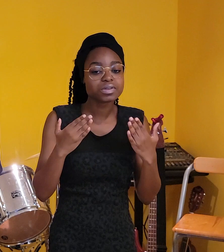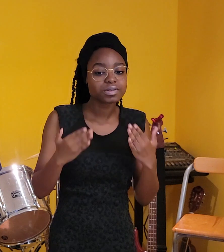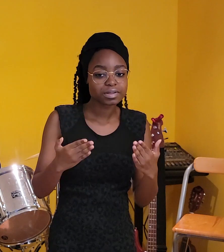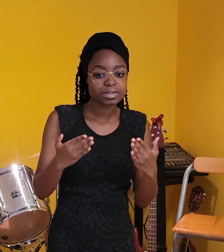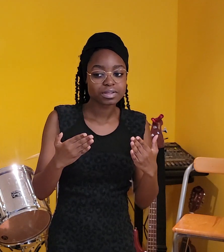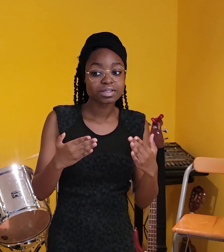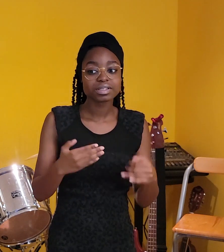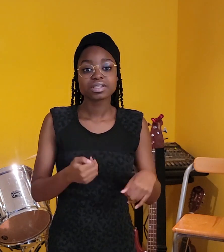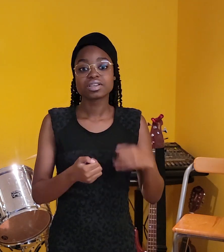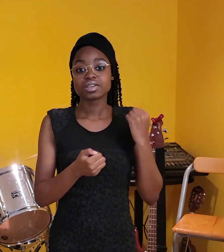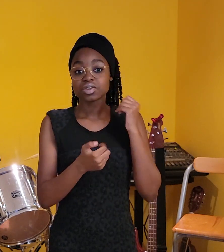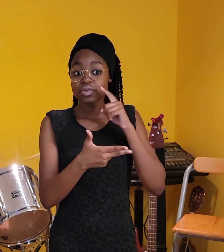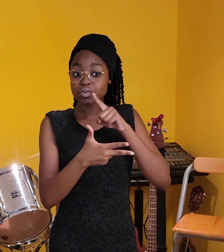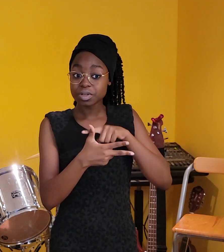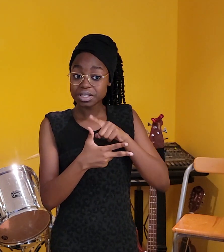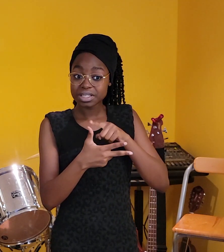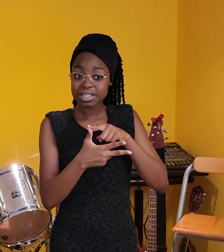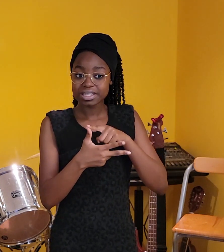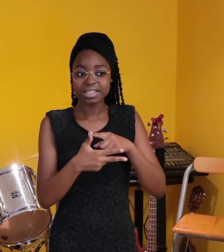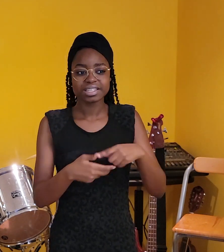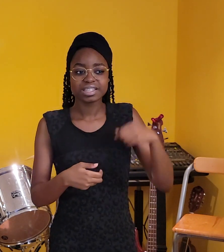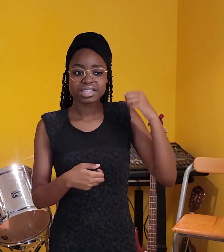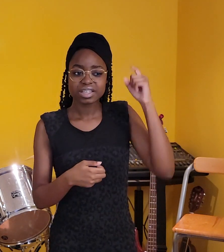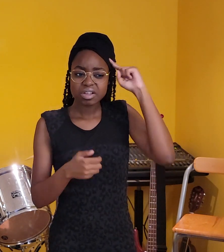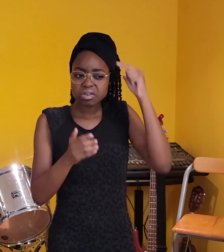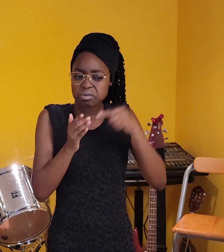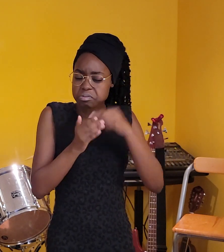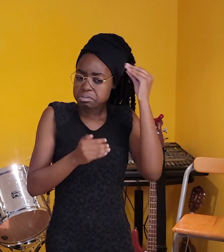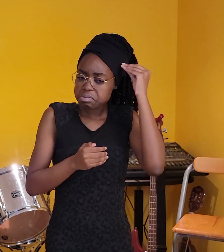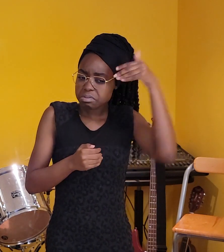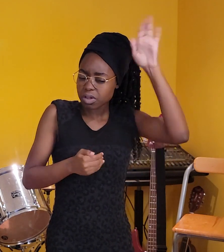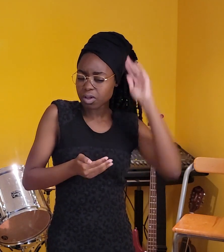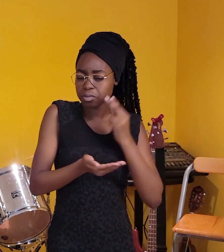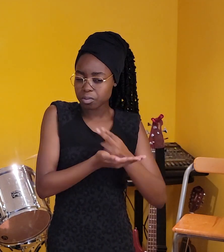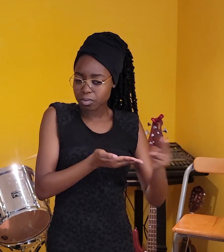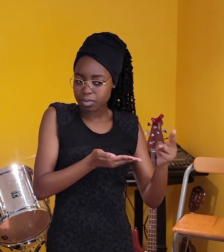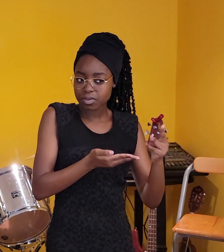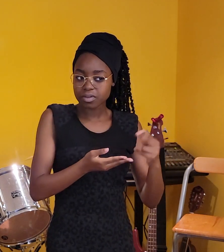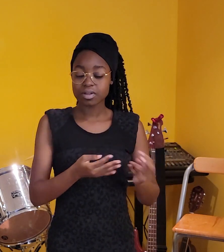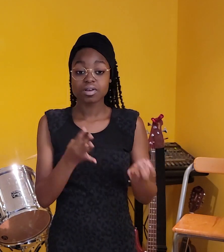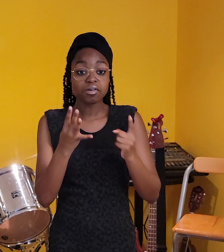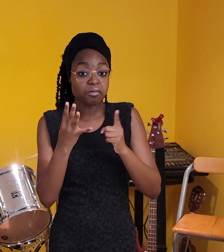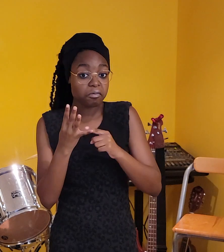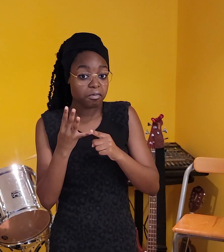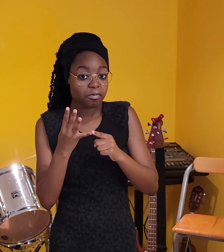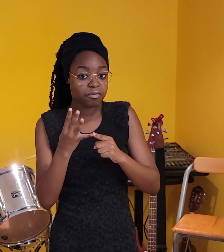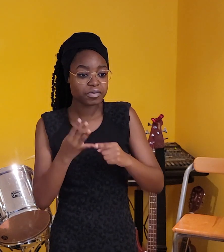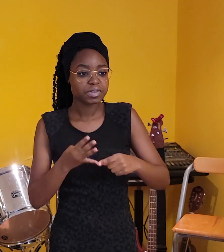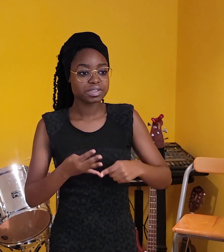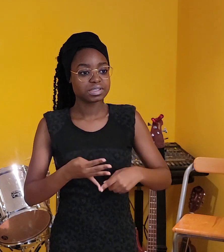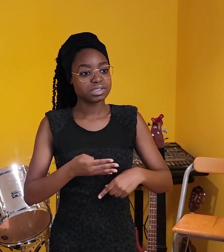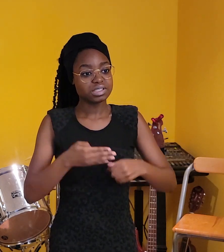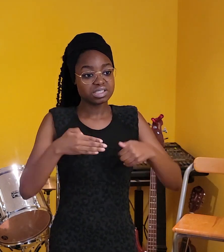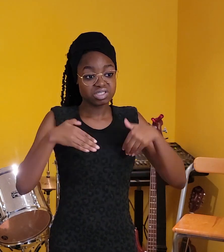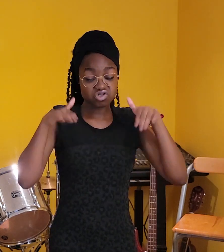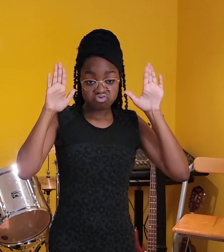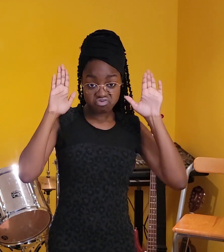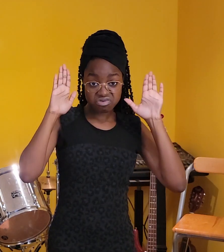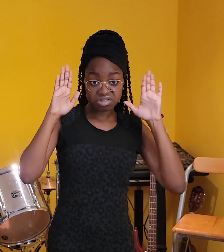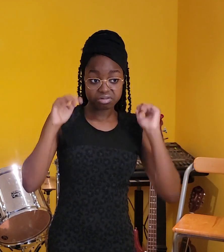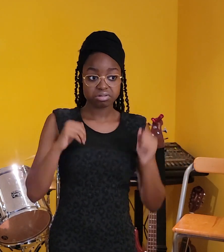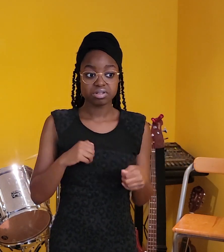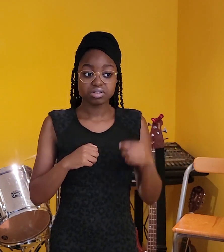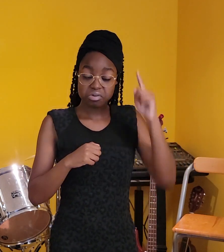thanksgiving, 3, recognition of God's holiness, 4, submission, which is